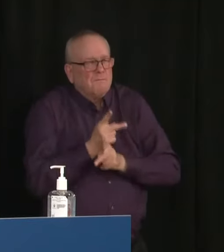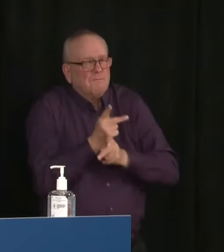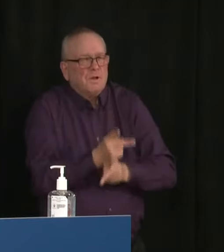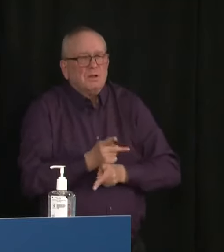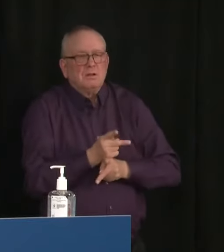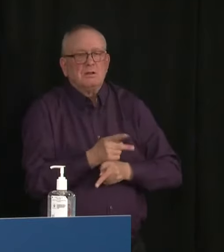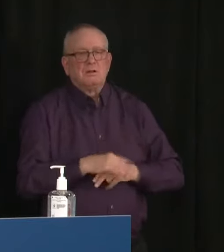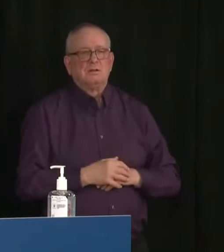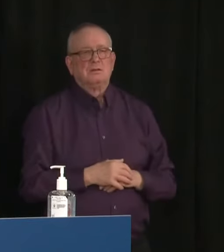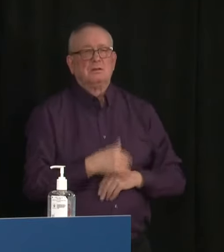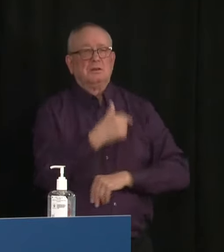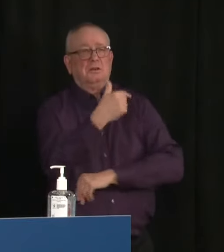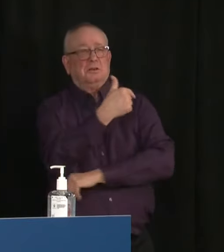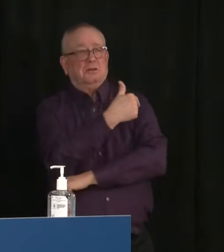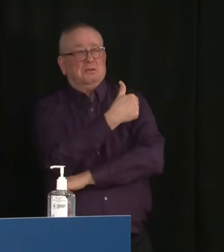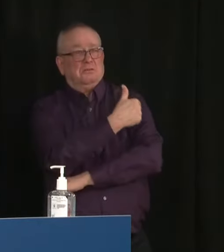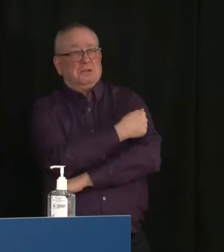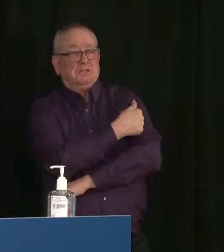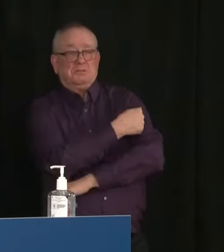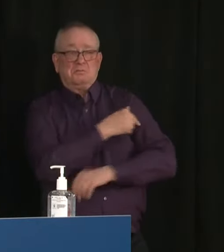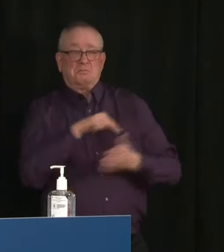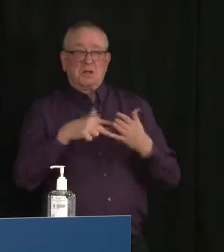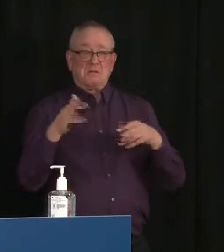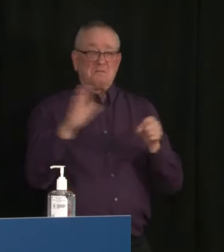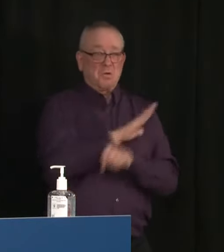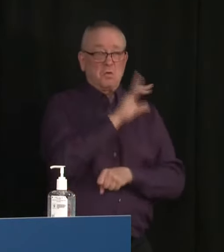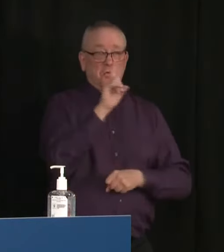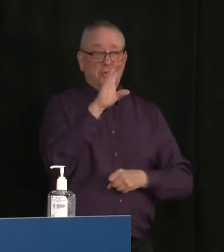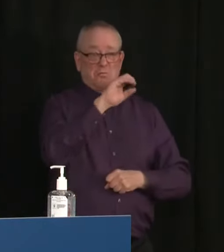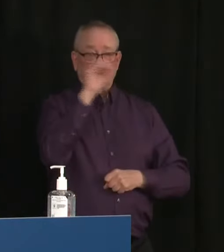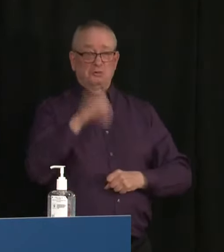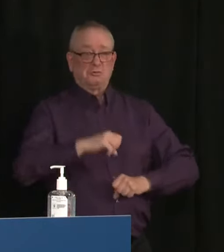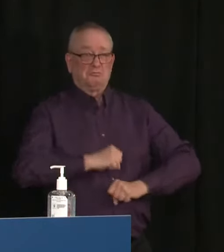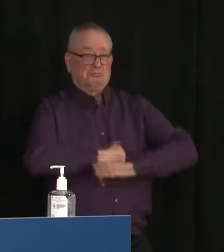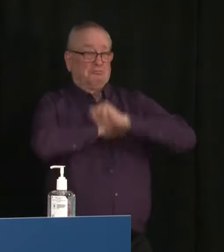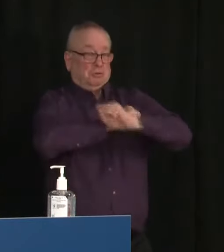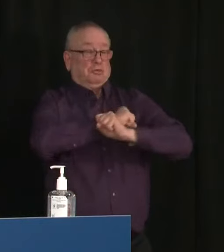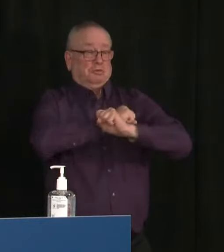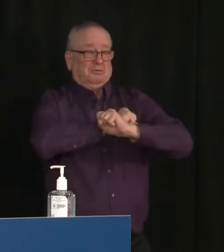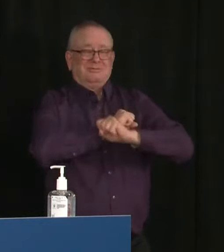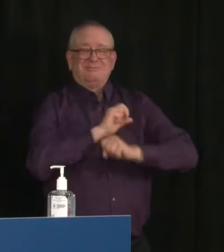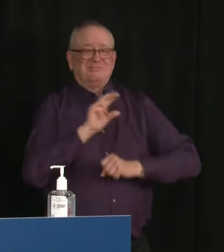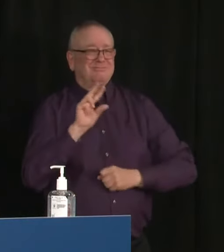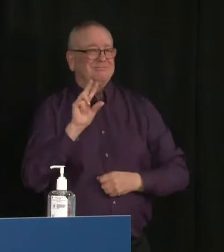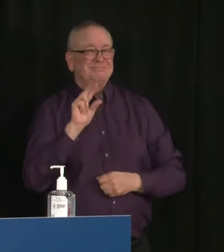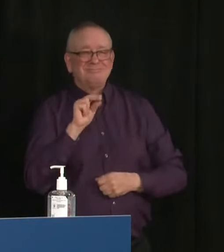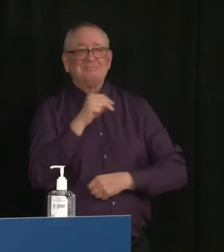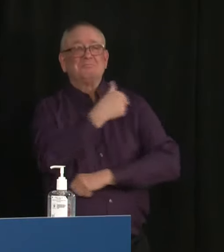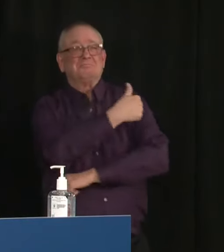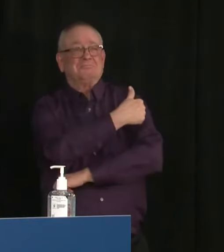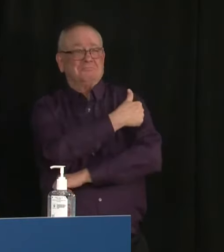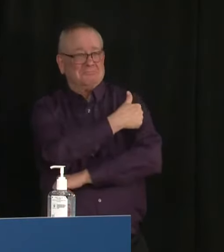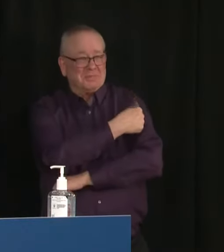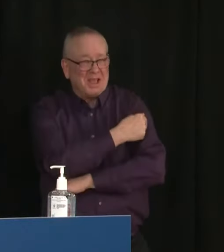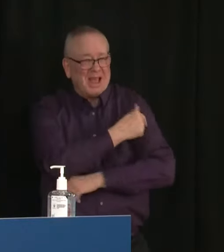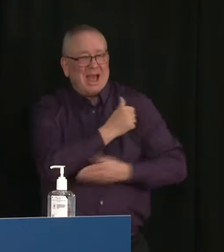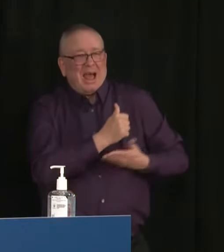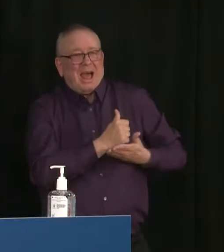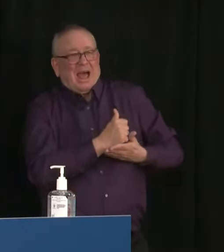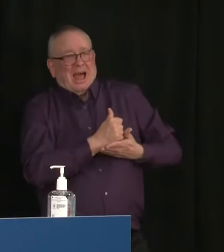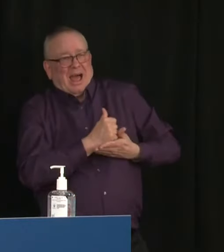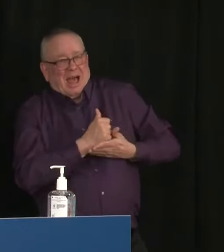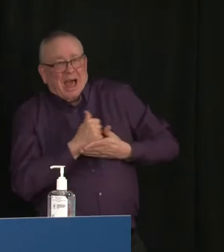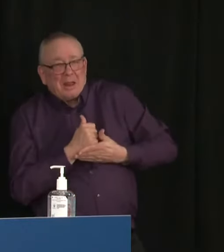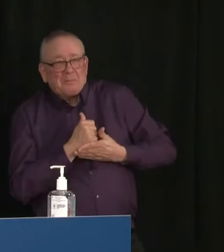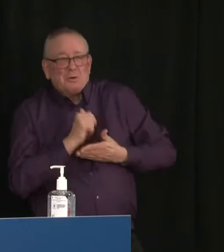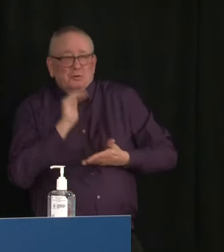vaccine offers 100% protection. Getting your dose makes it less likely that you will experience severe illness, but it's